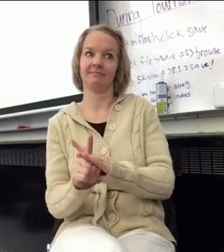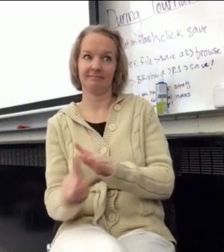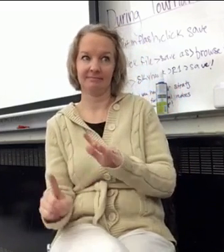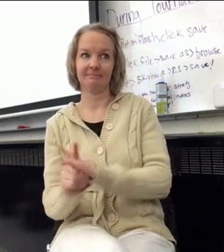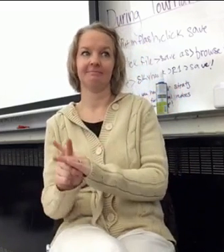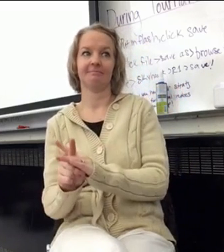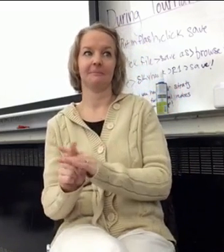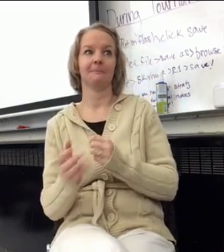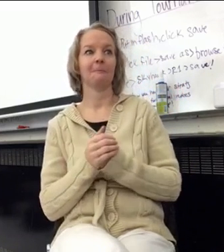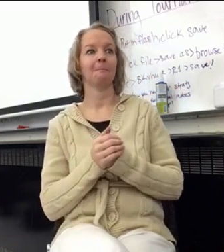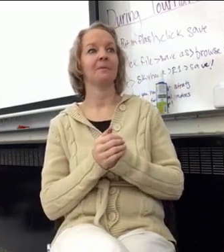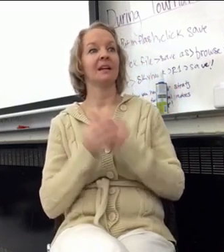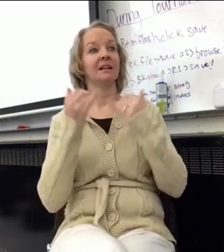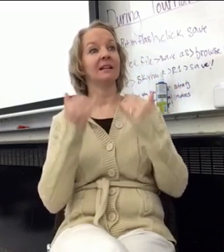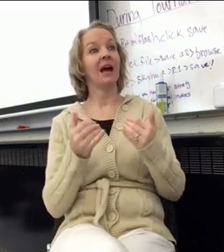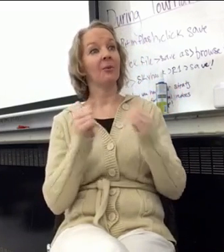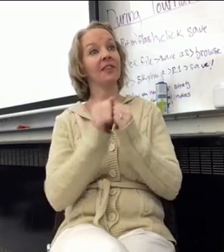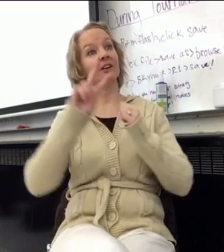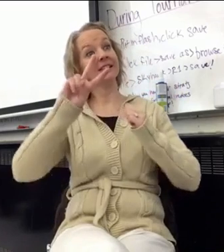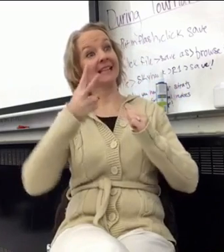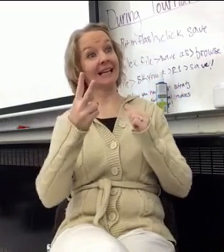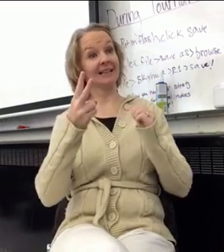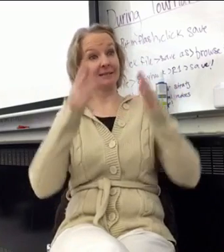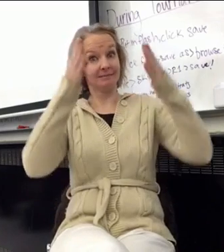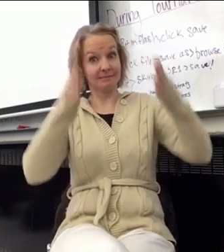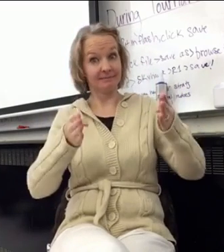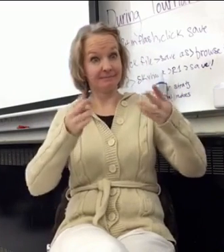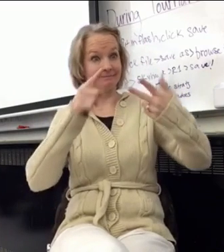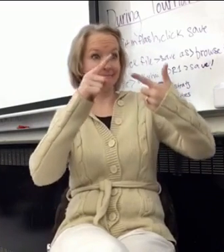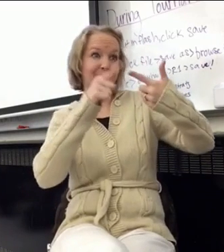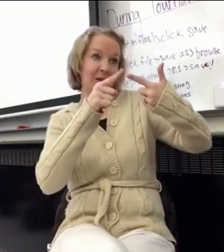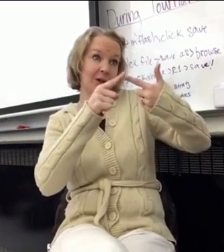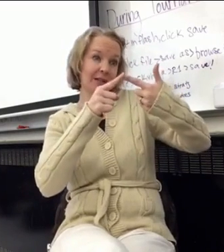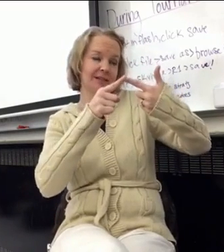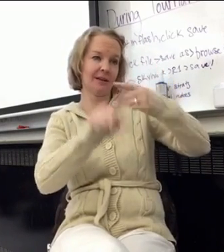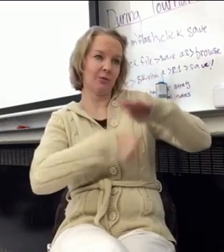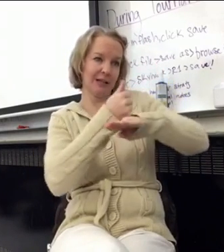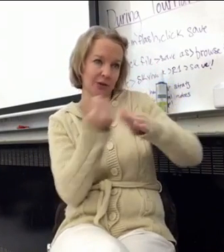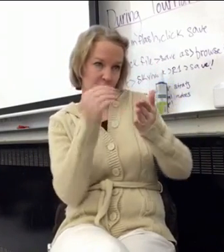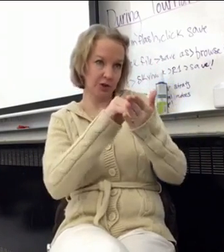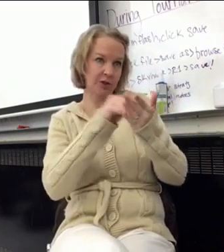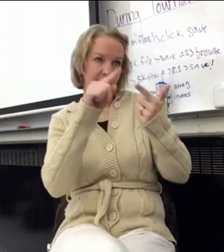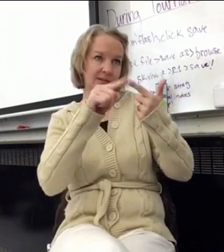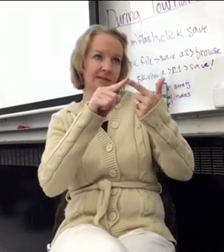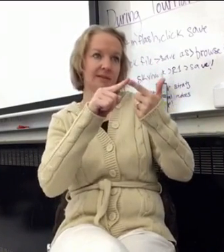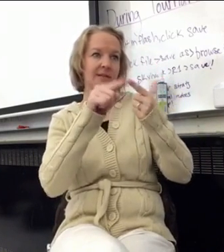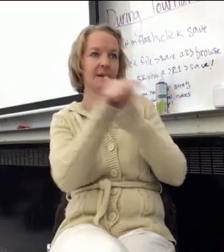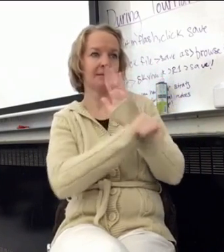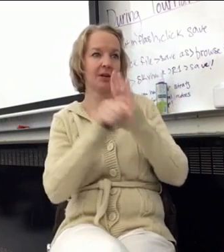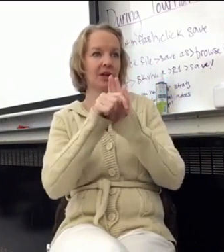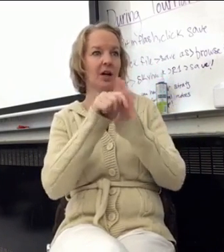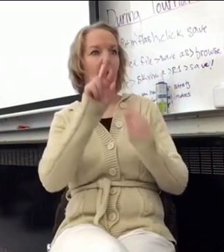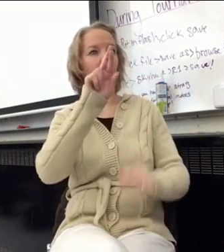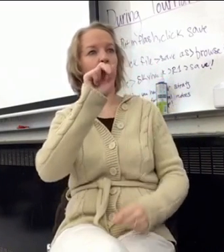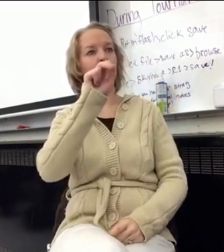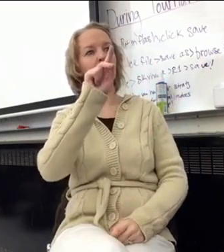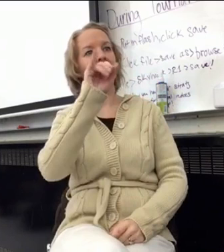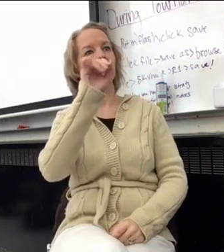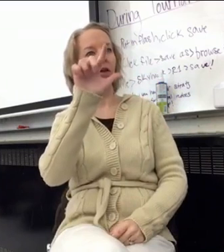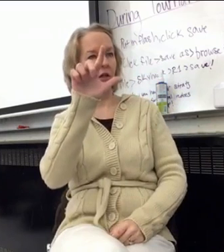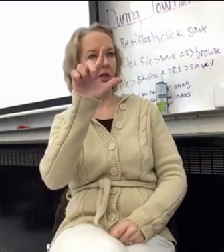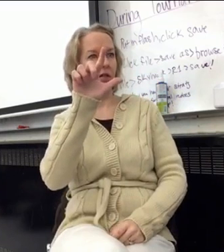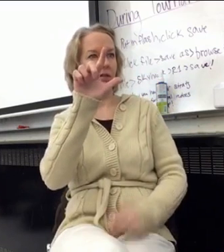Now as we head to our second period, our longest period of Reconstruction, this is going to be our radical period of